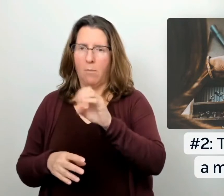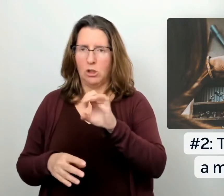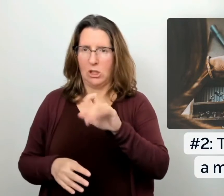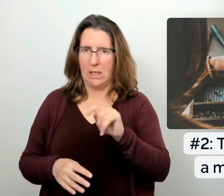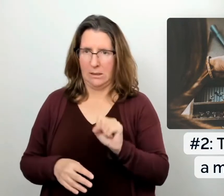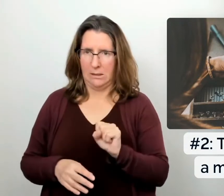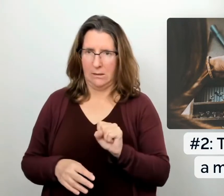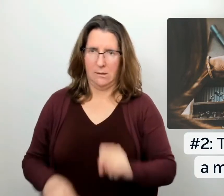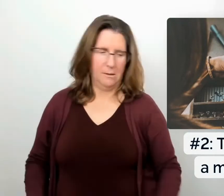to real-world objects.